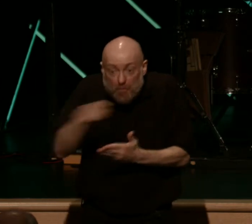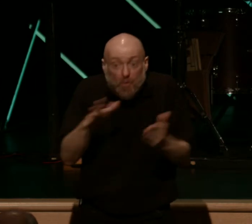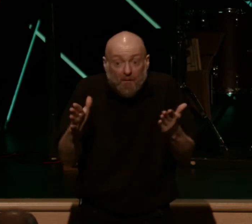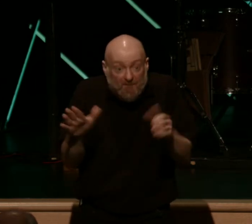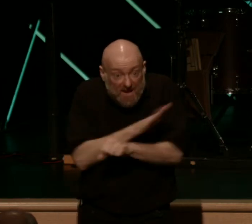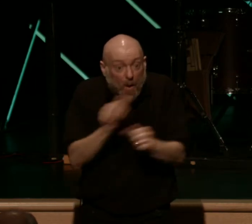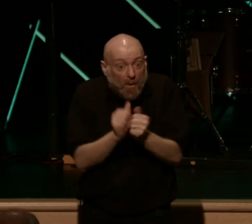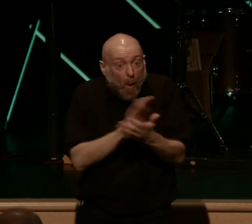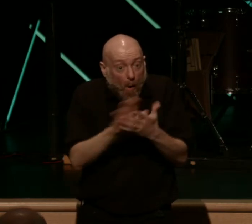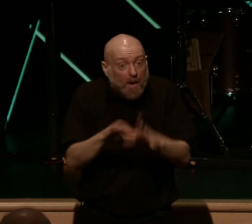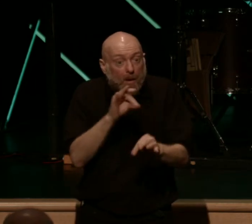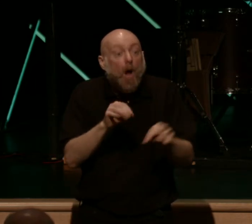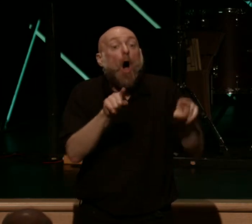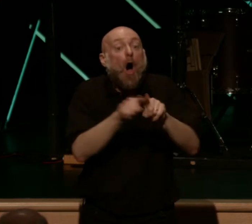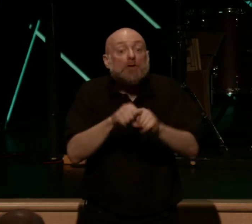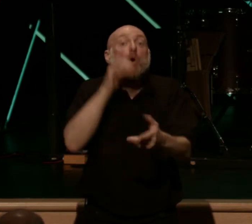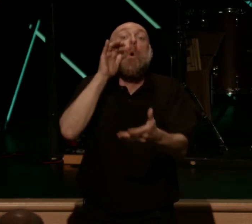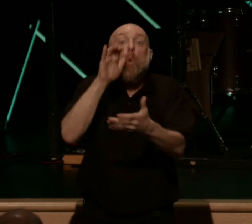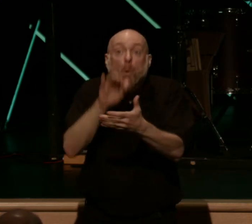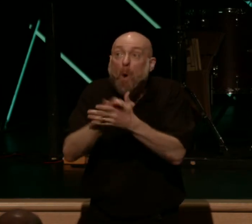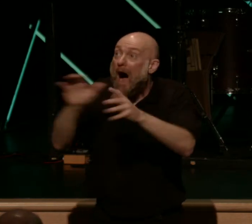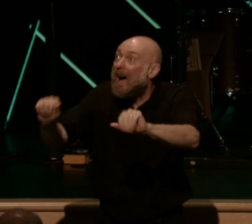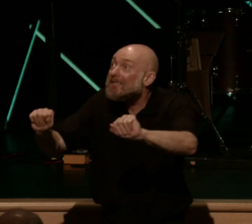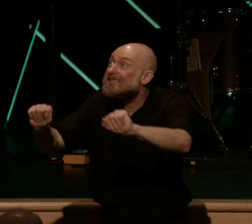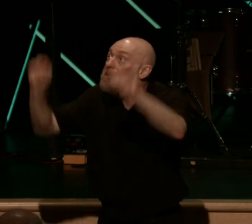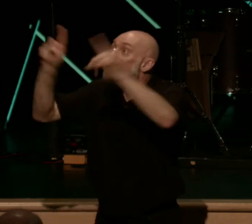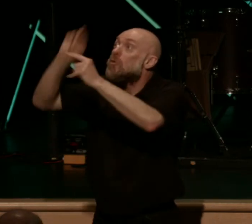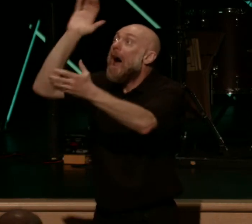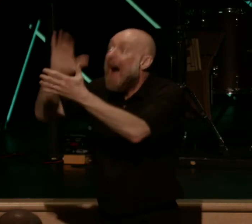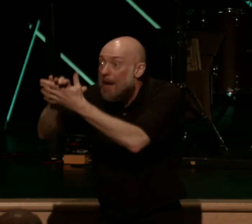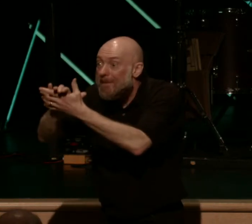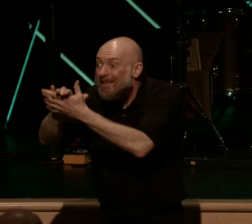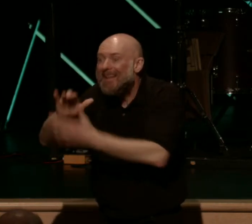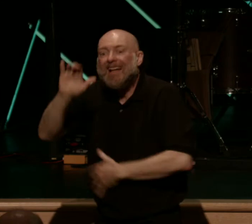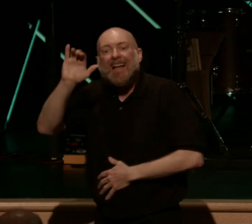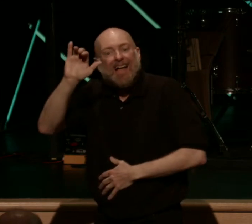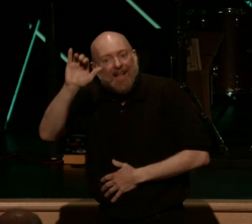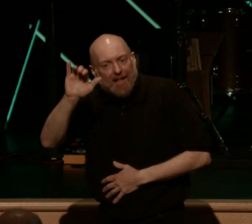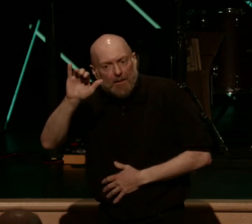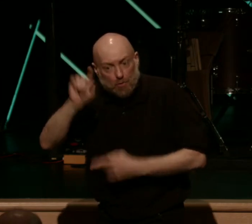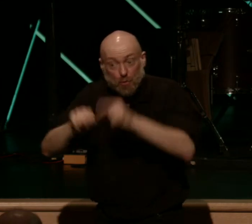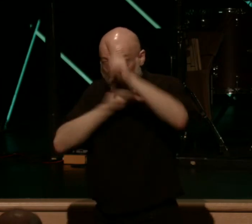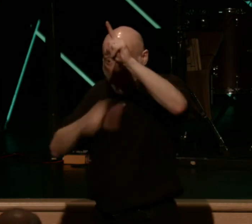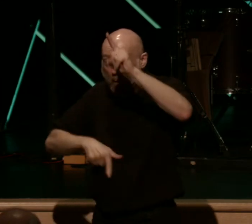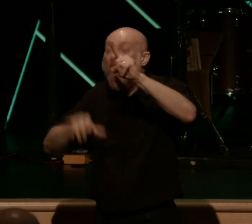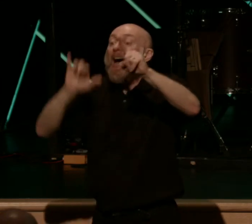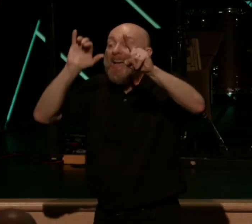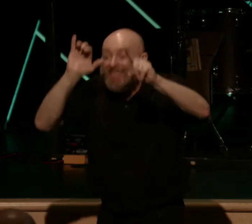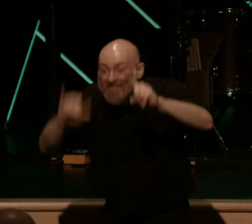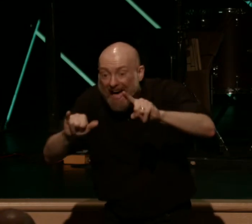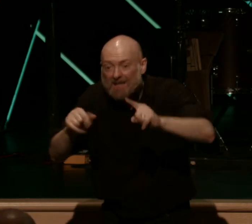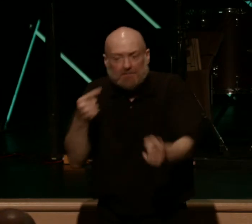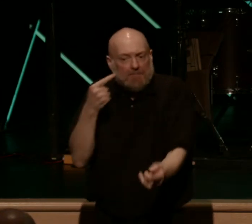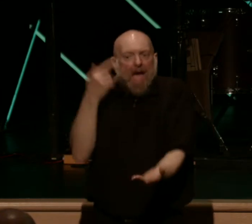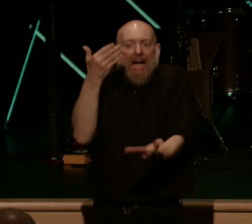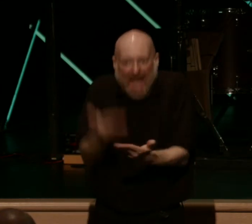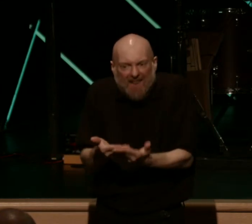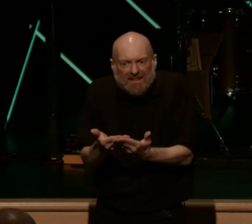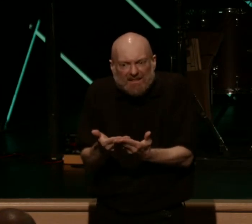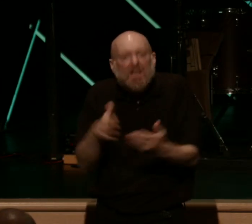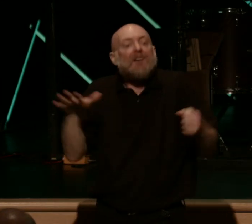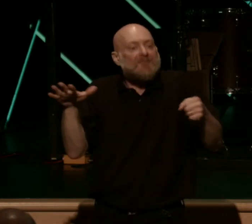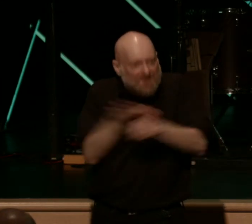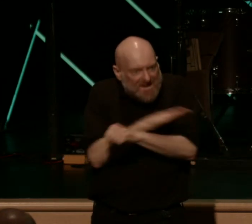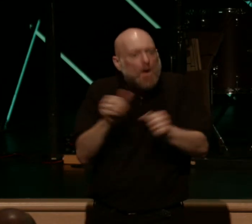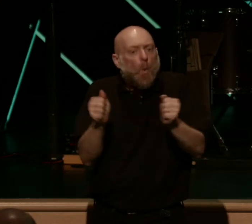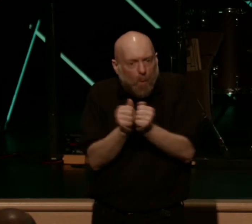Spirit, so is wives submitting to their husbands as to the Lord. That is also an evidence of being